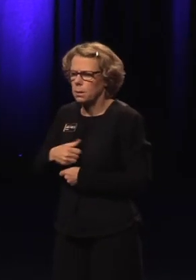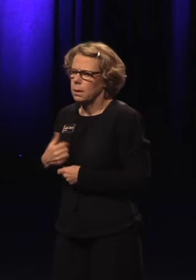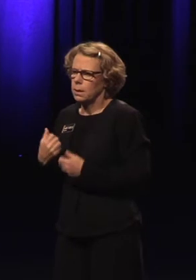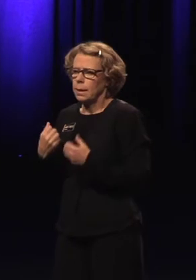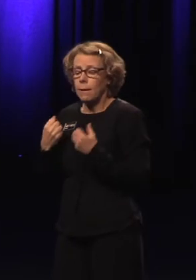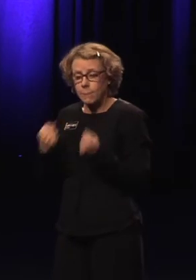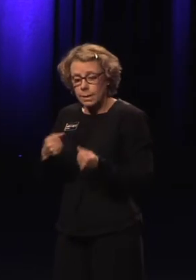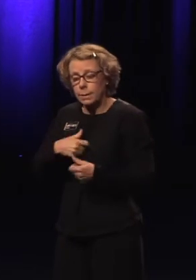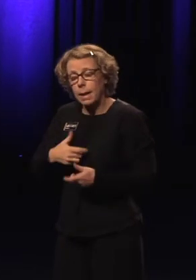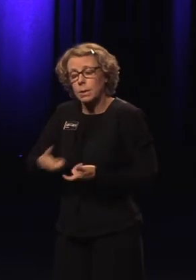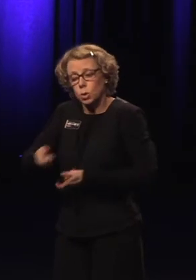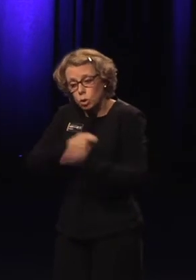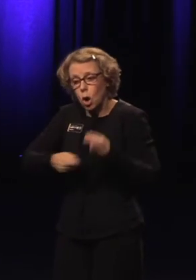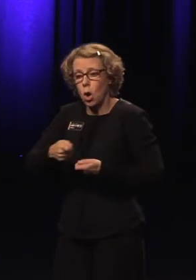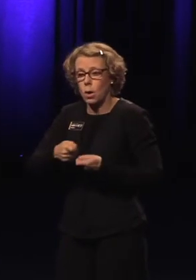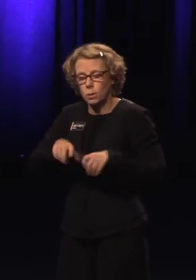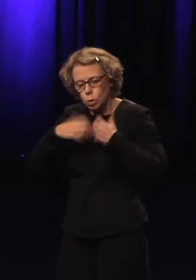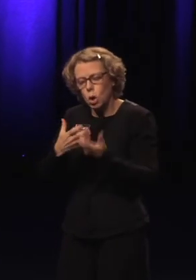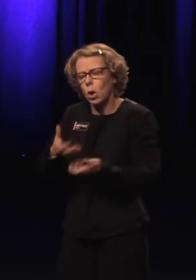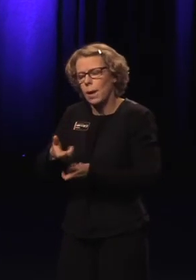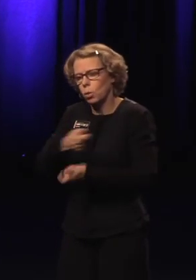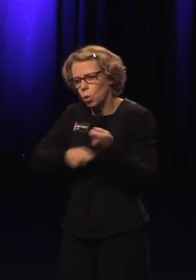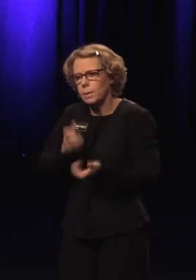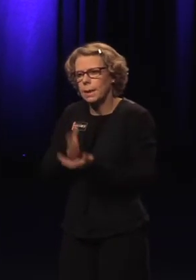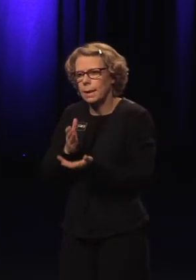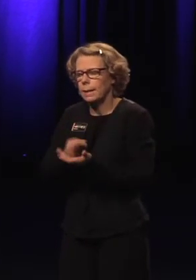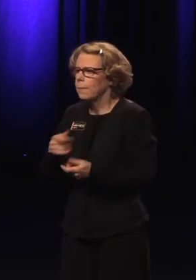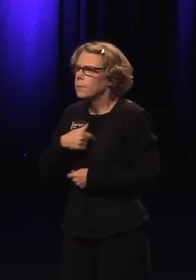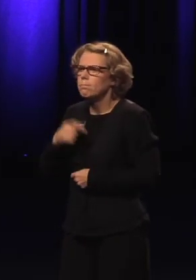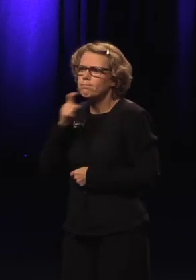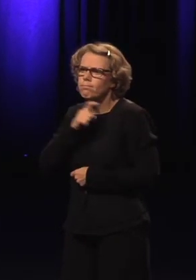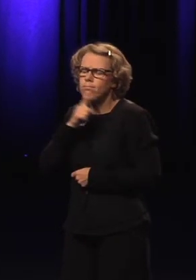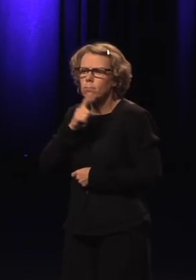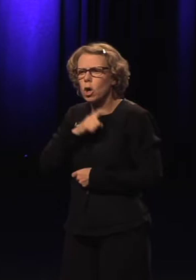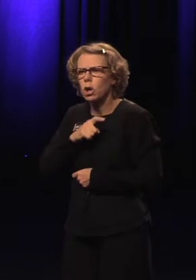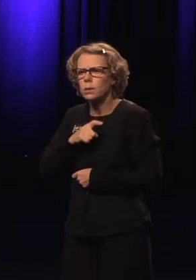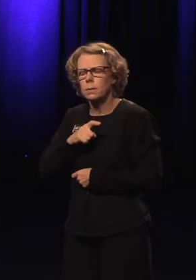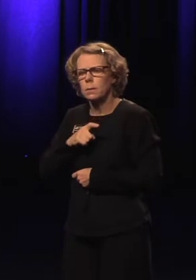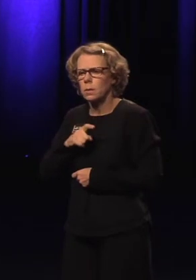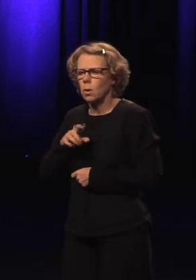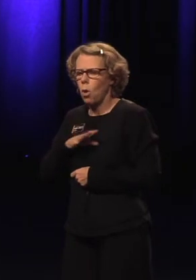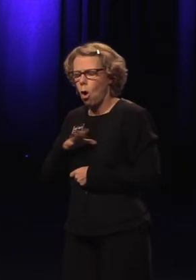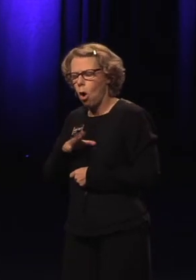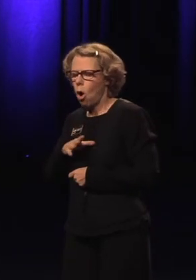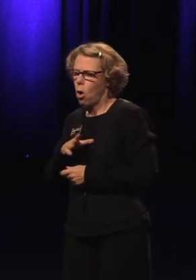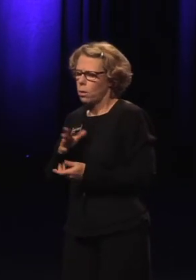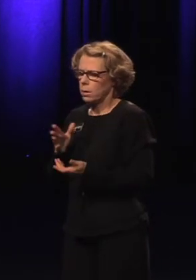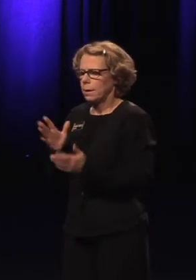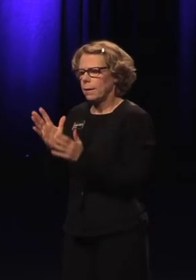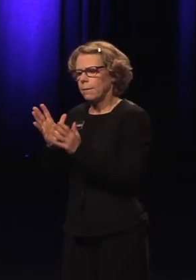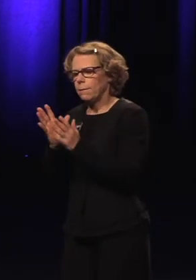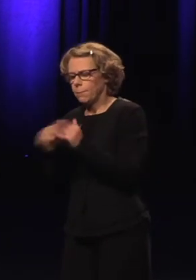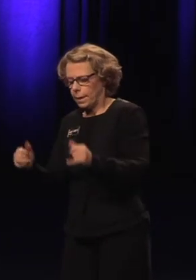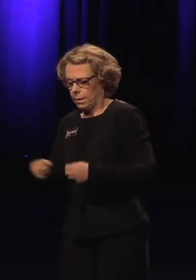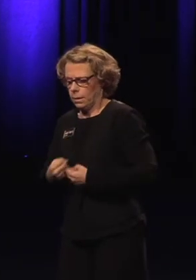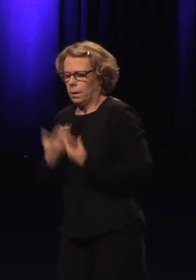socio-economic rights is that one cannot exercise, for instance, the right to freedom of expression on an